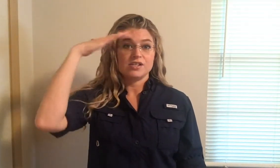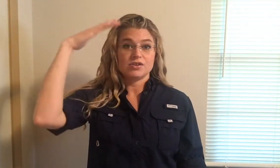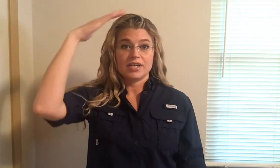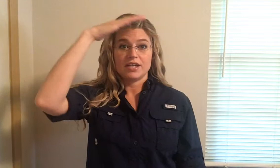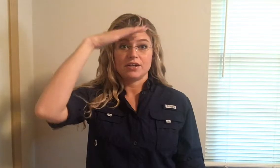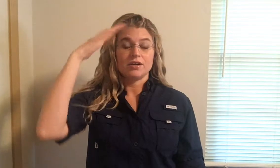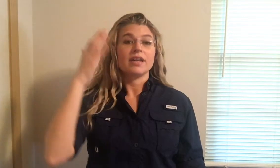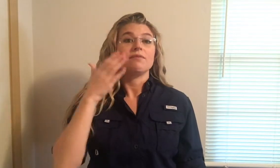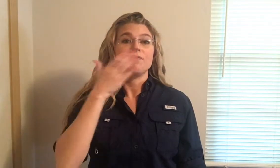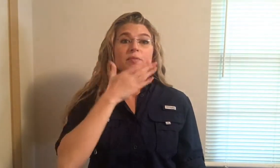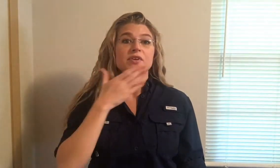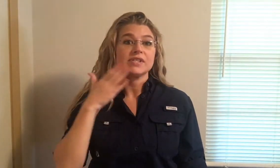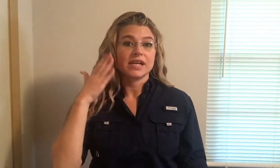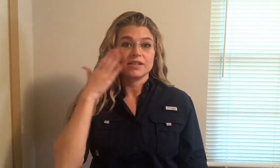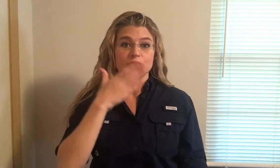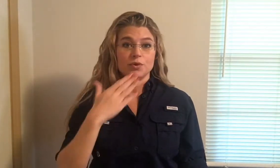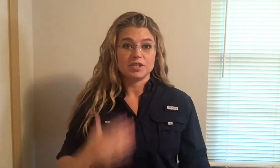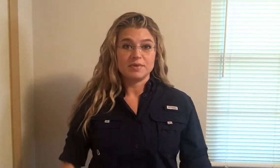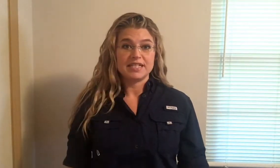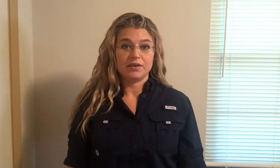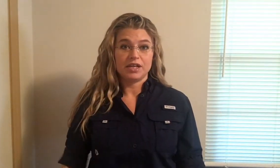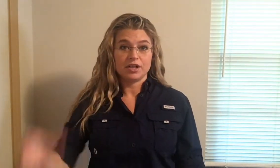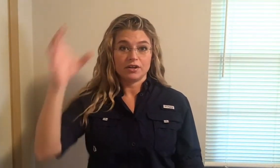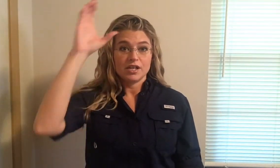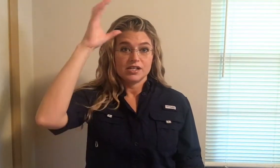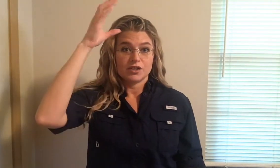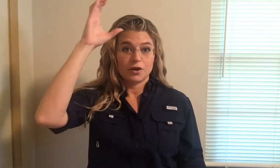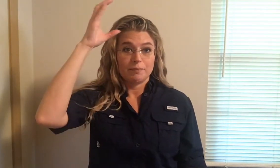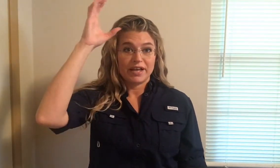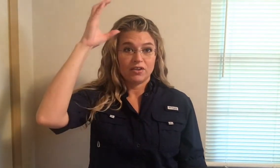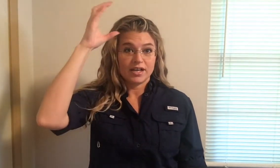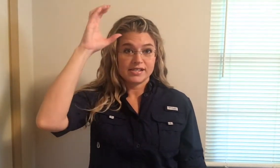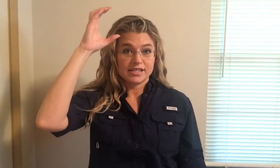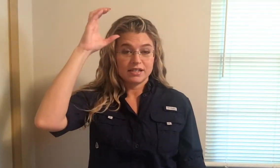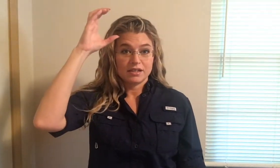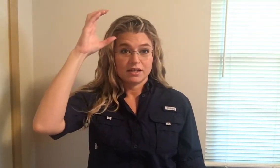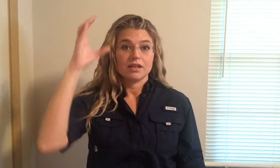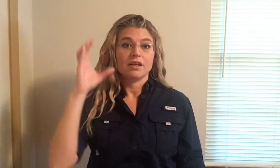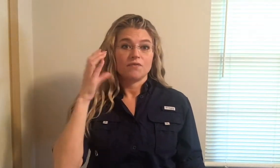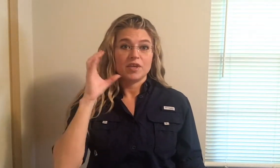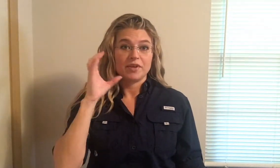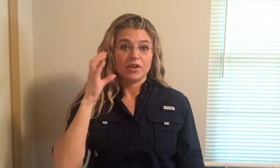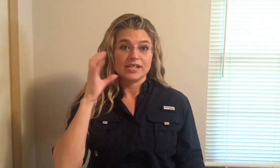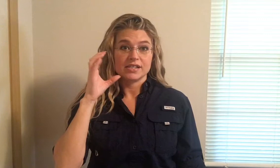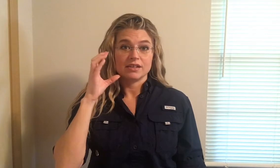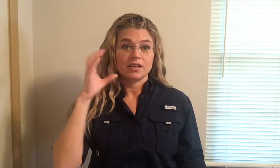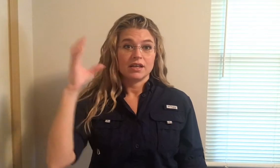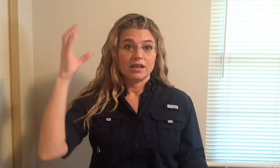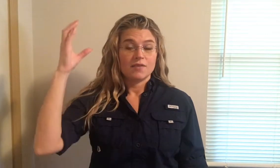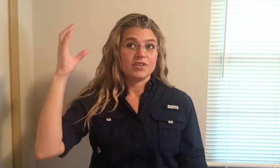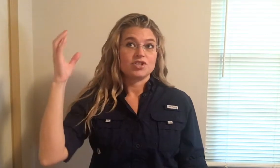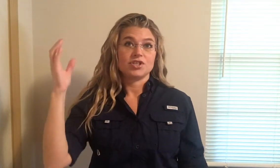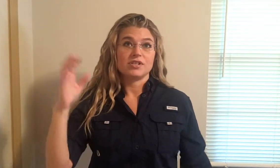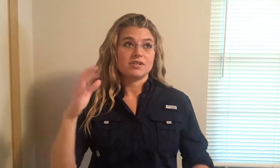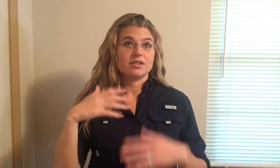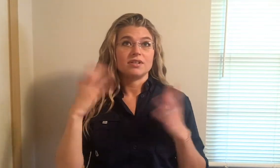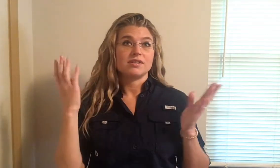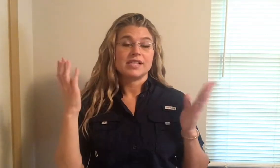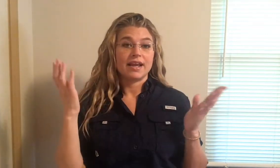are here and female signs are going to be down here. So a male cousin, female cousin. If it's just saying